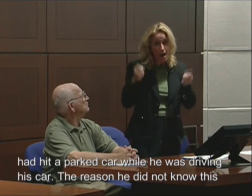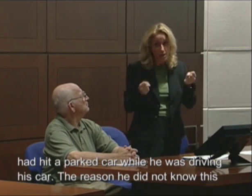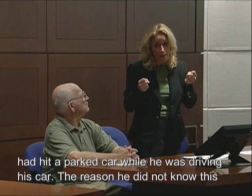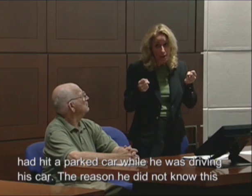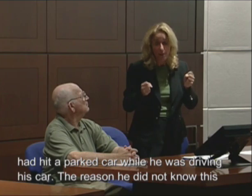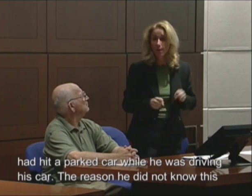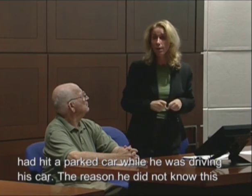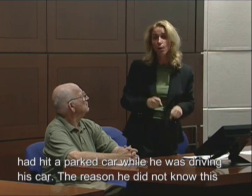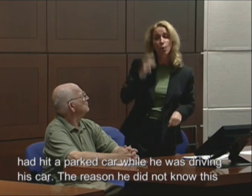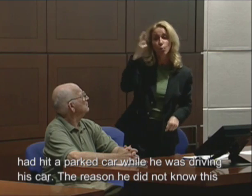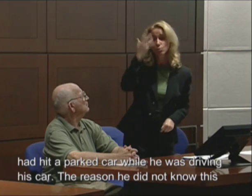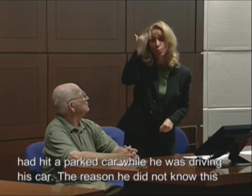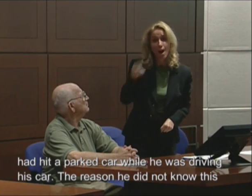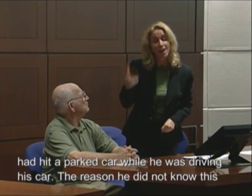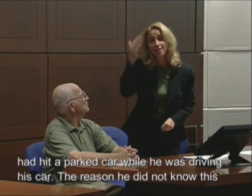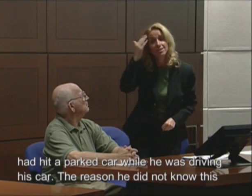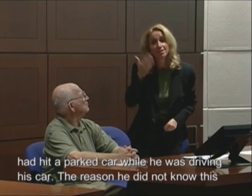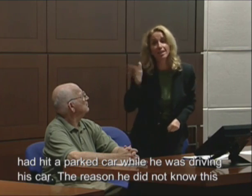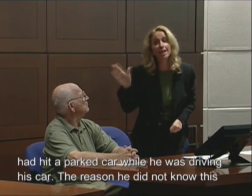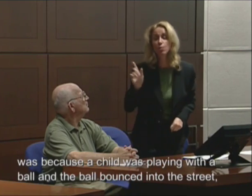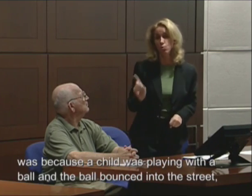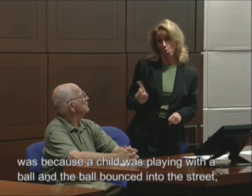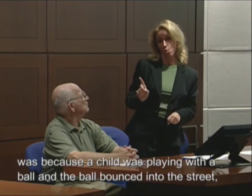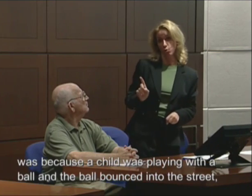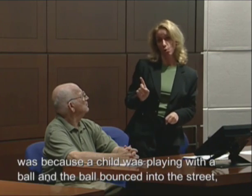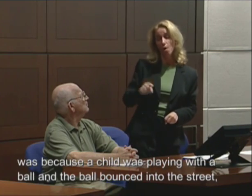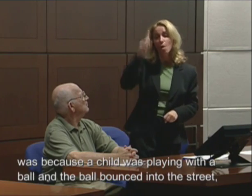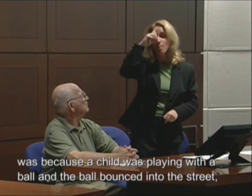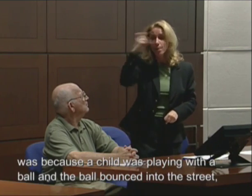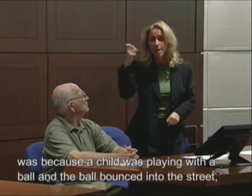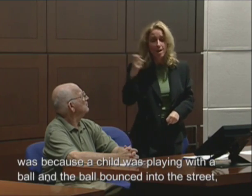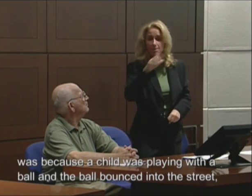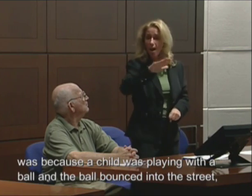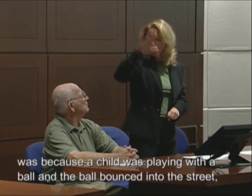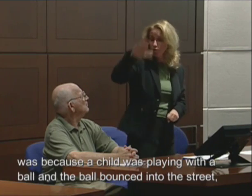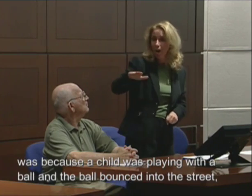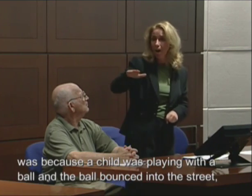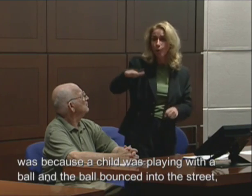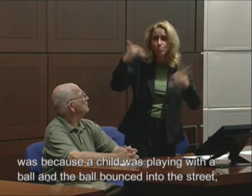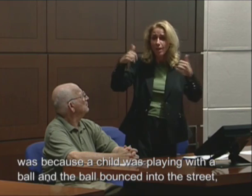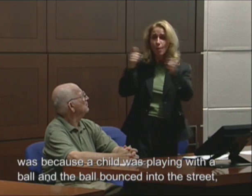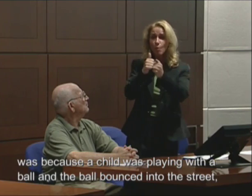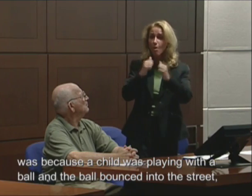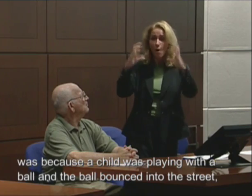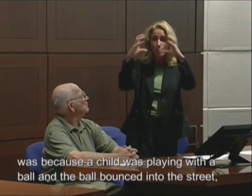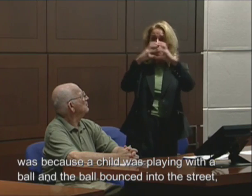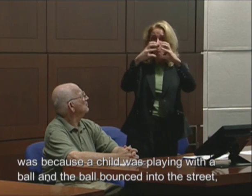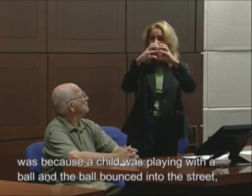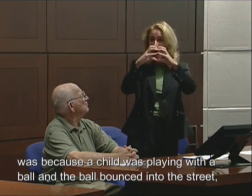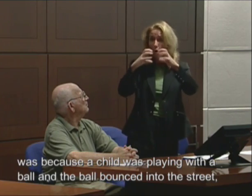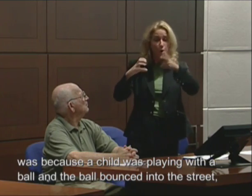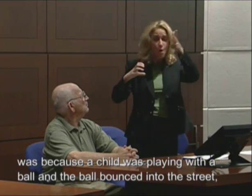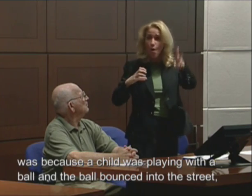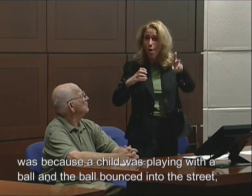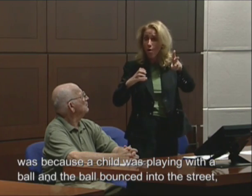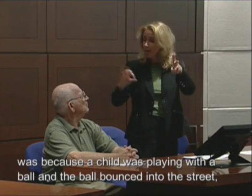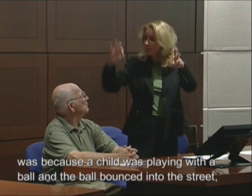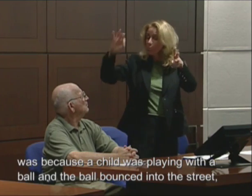car. The reason he did not know this was because a child was playing with a ball, and the ball bounced into the street, and